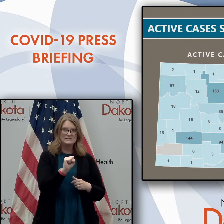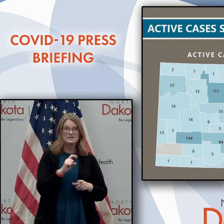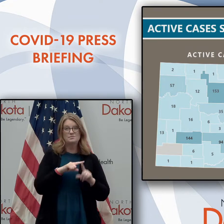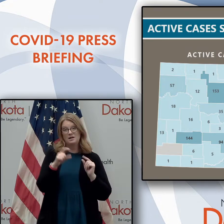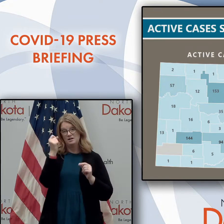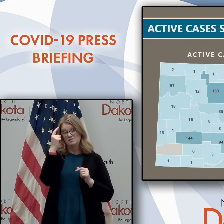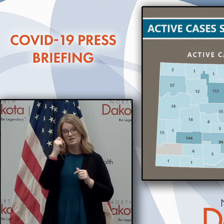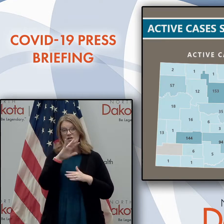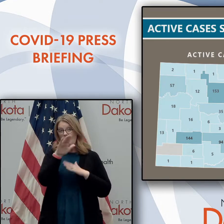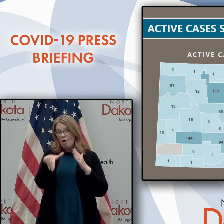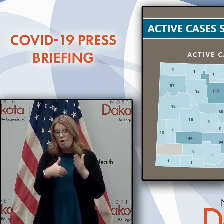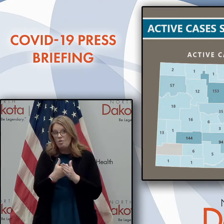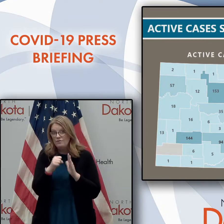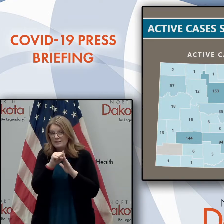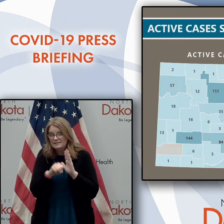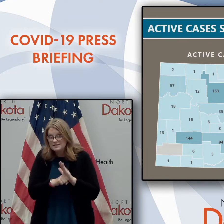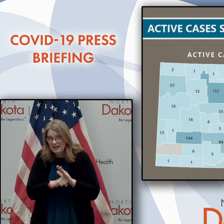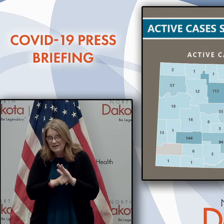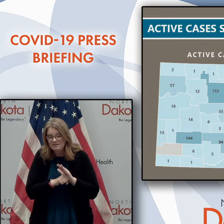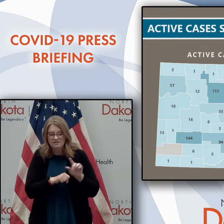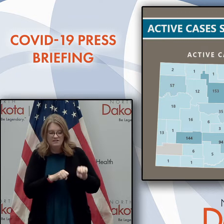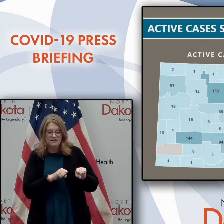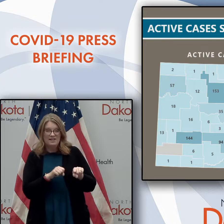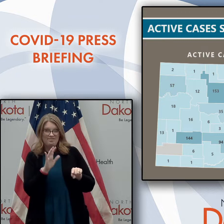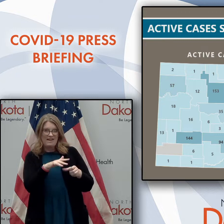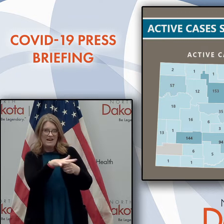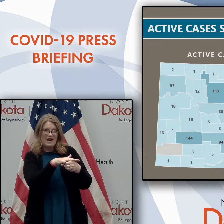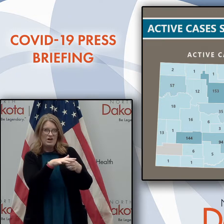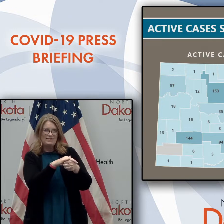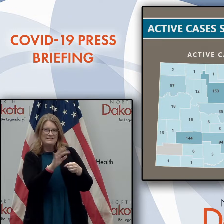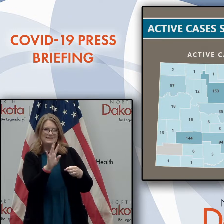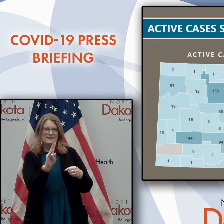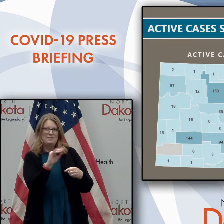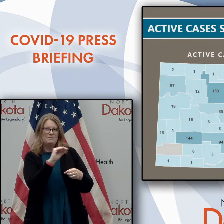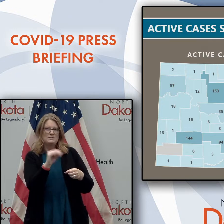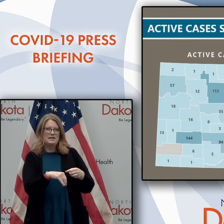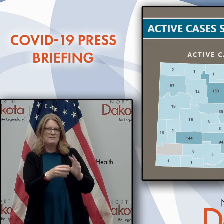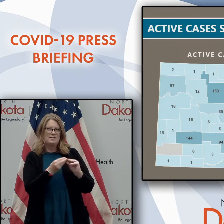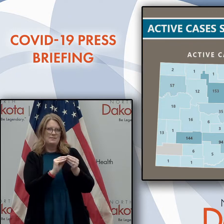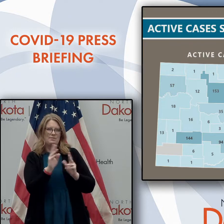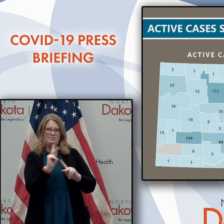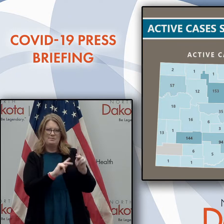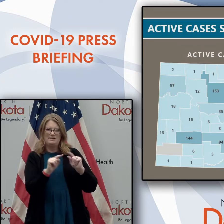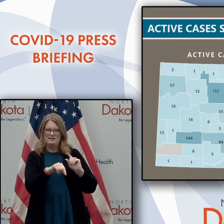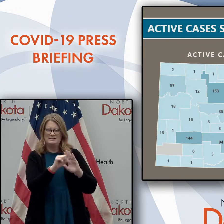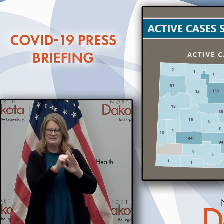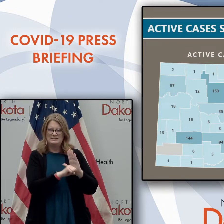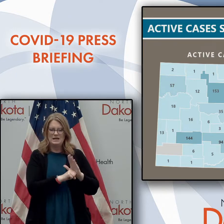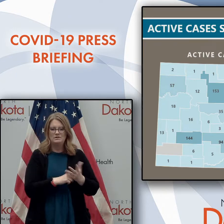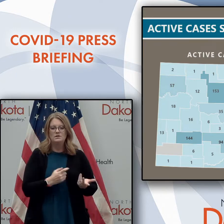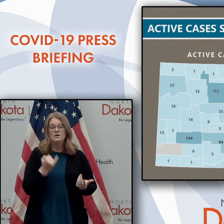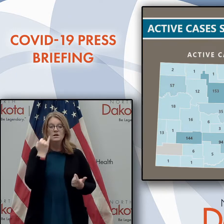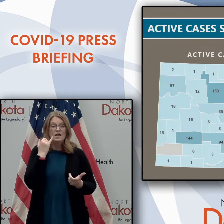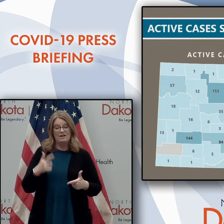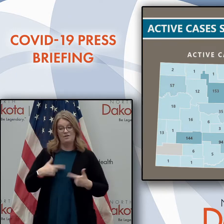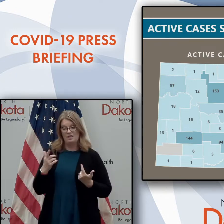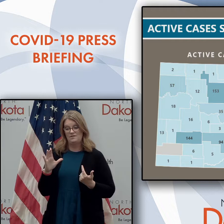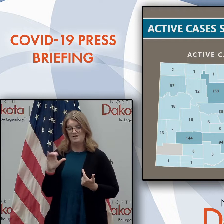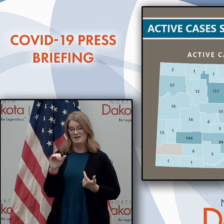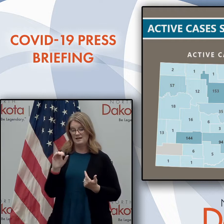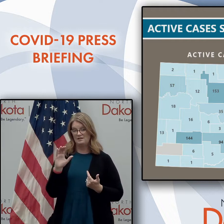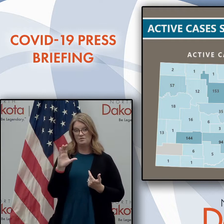So again, any of these areas that you can look on the map with high case counts, if you live in a county that's got 0 or 1